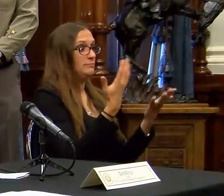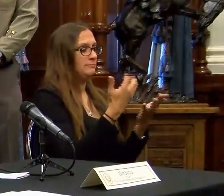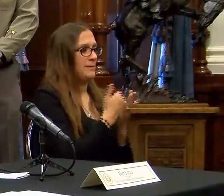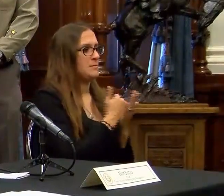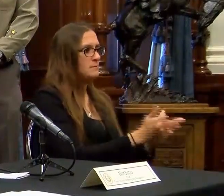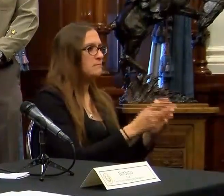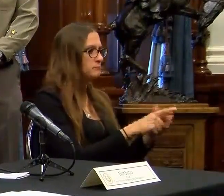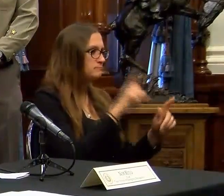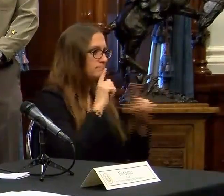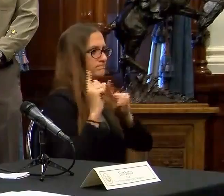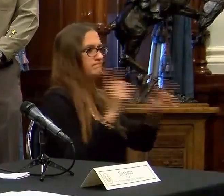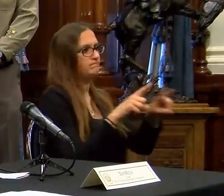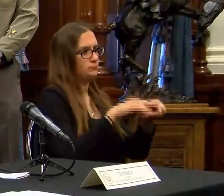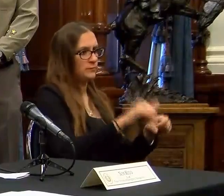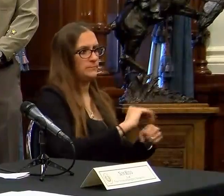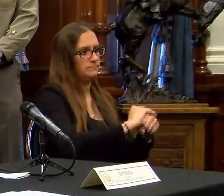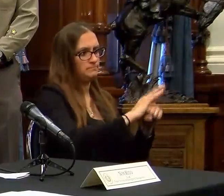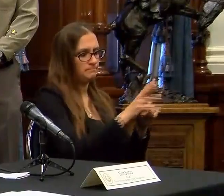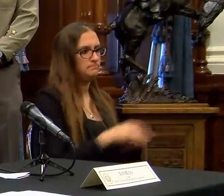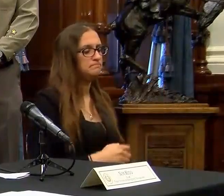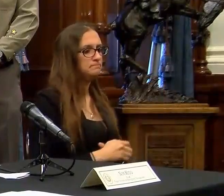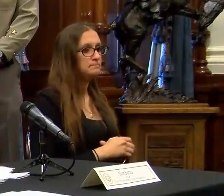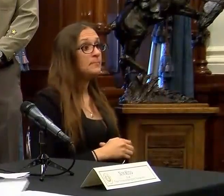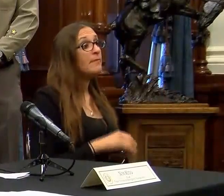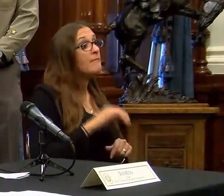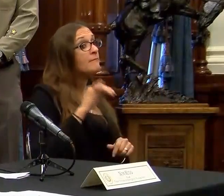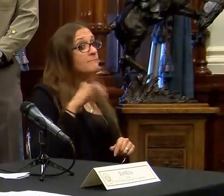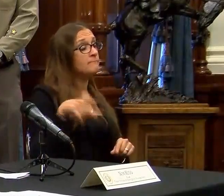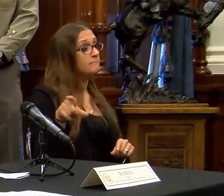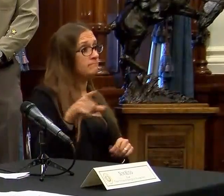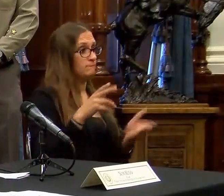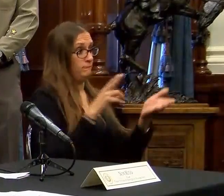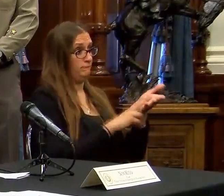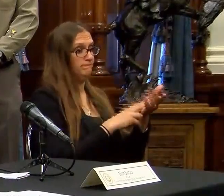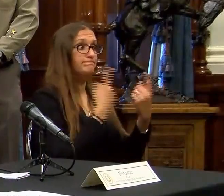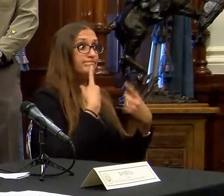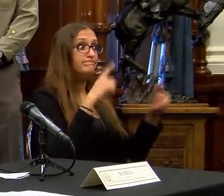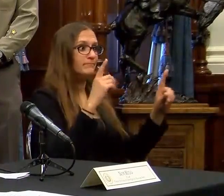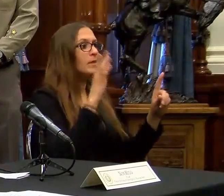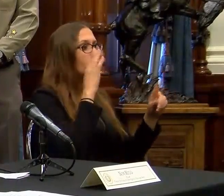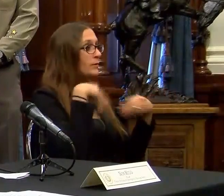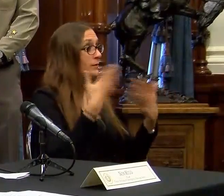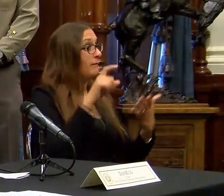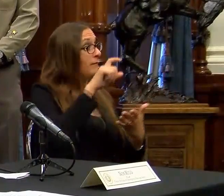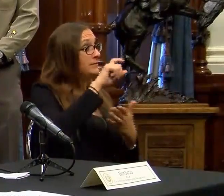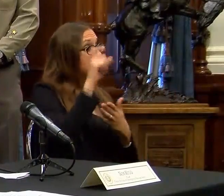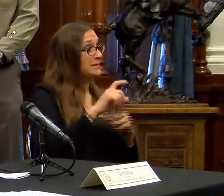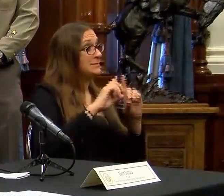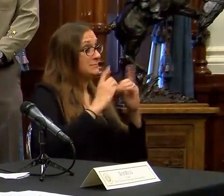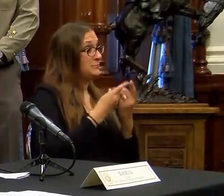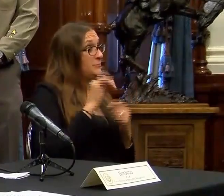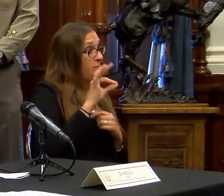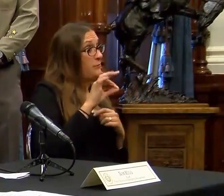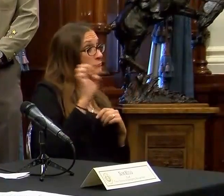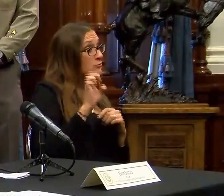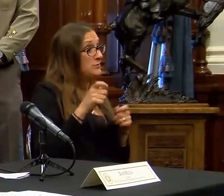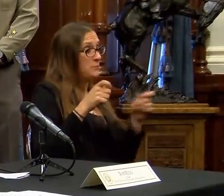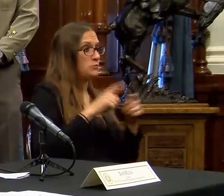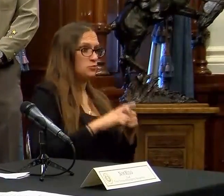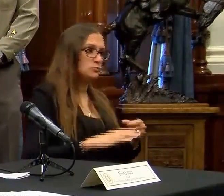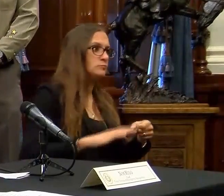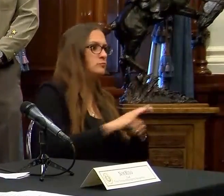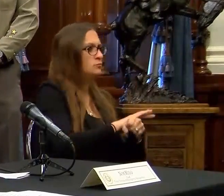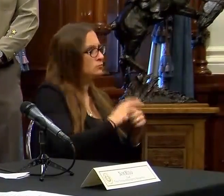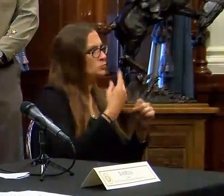and respond to COVID-19. This will give the Texas Division of Emergency Management the ability to reassign and fully